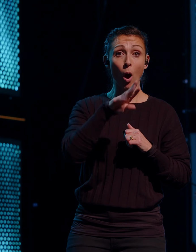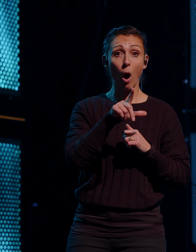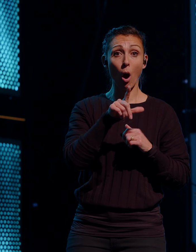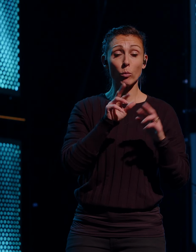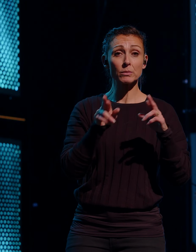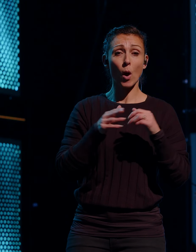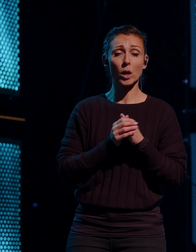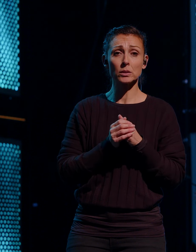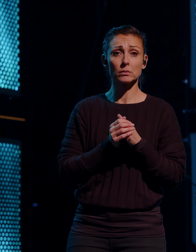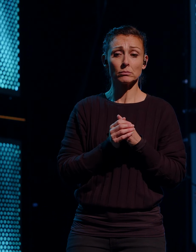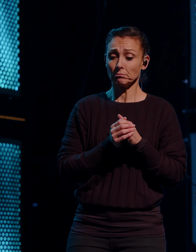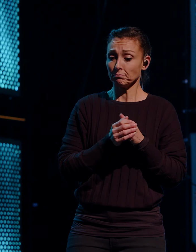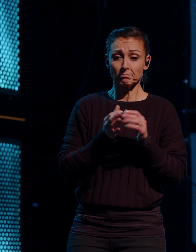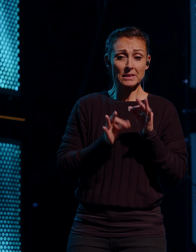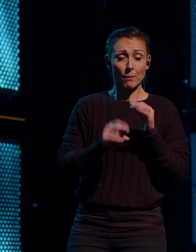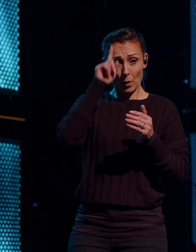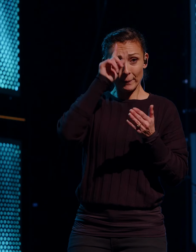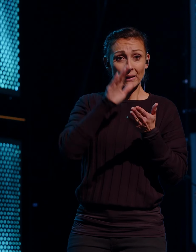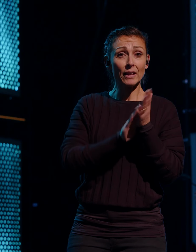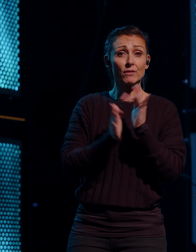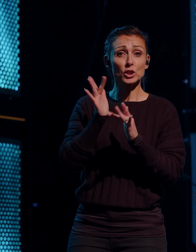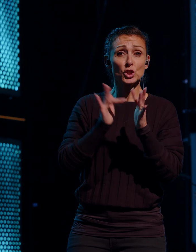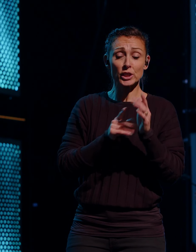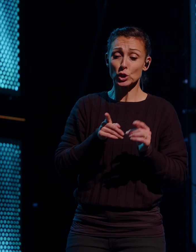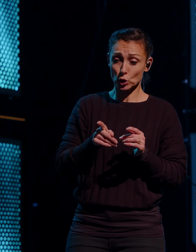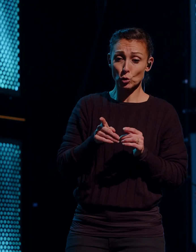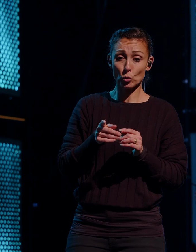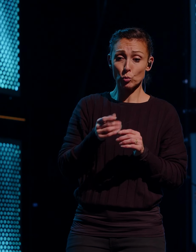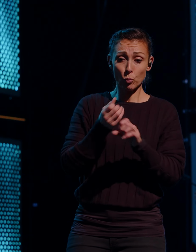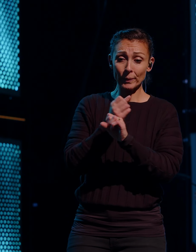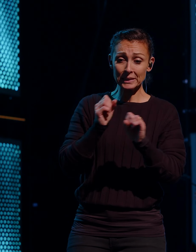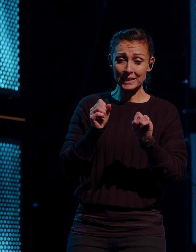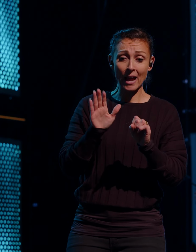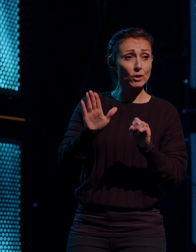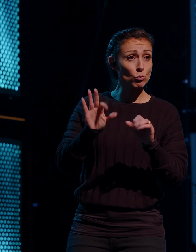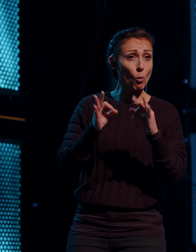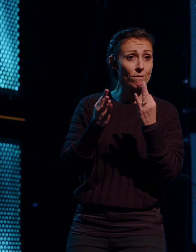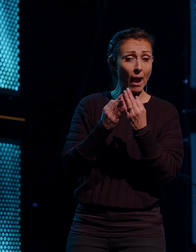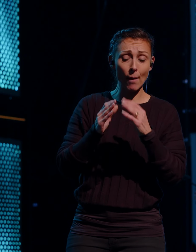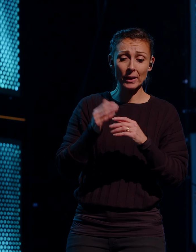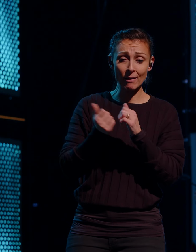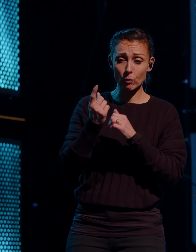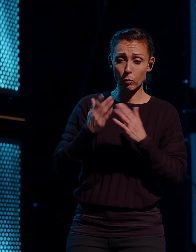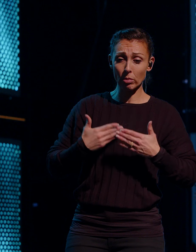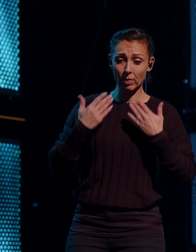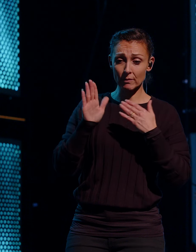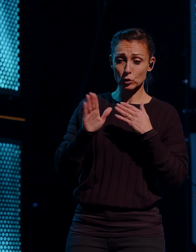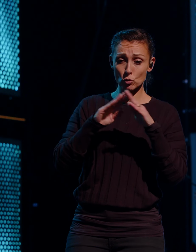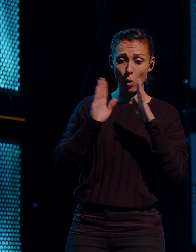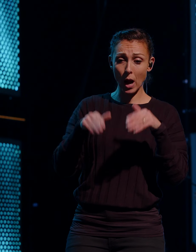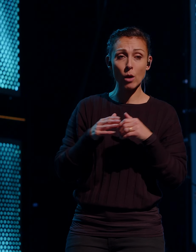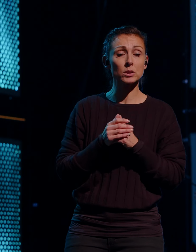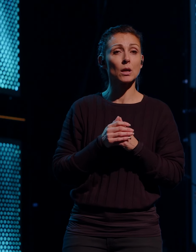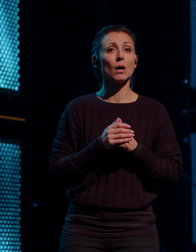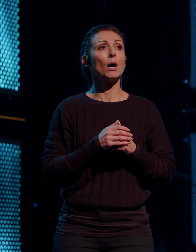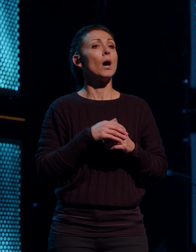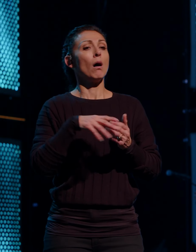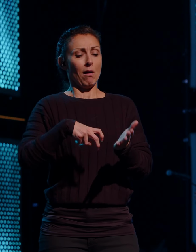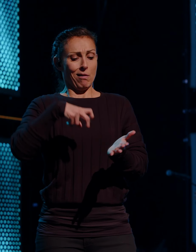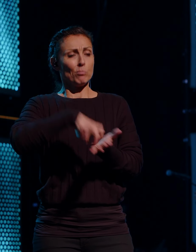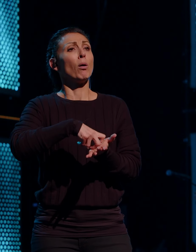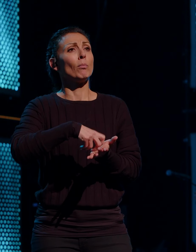household. And he does. He believes. And you can see the transformation. It's immediate. Where